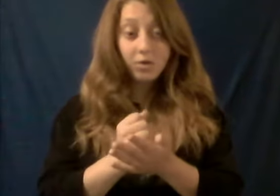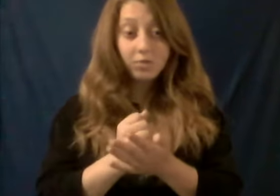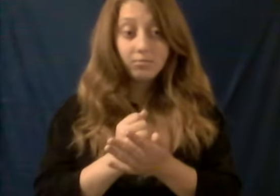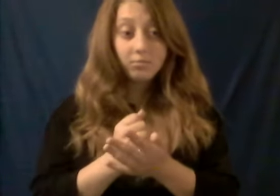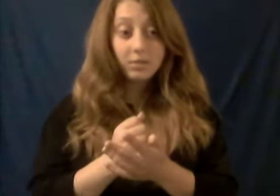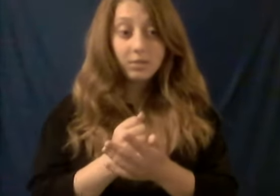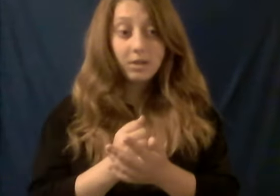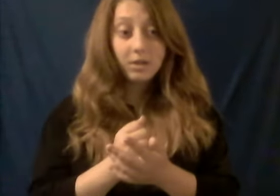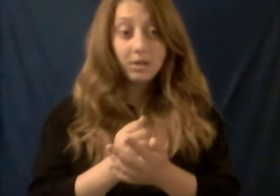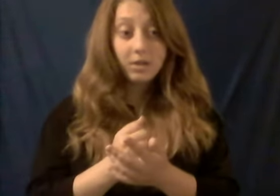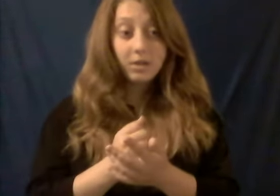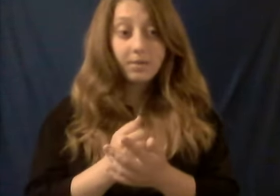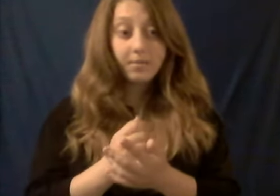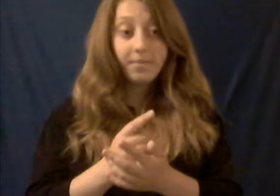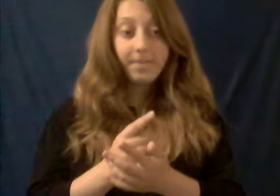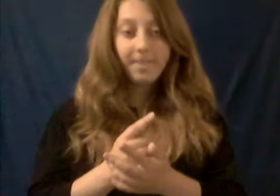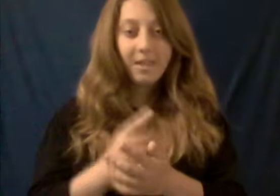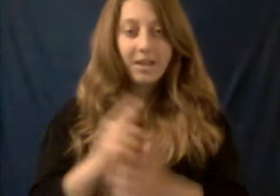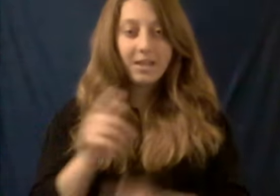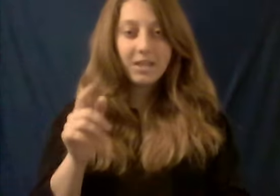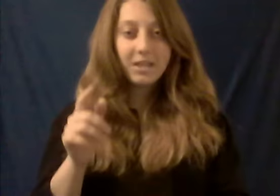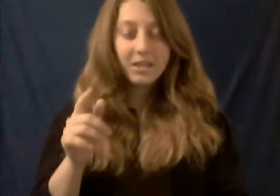a specific value per month.